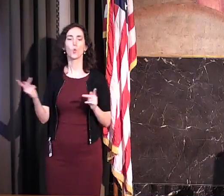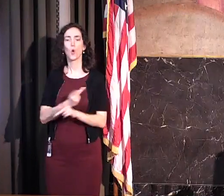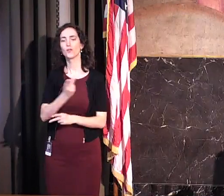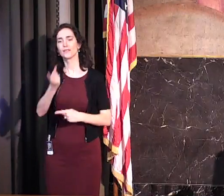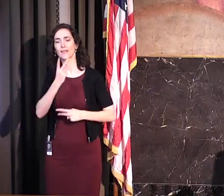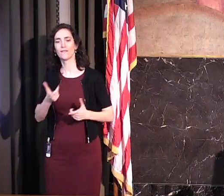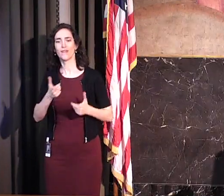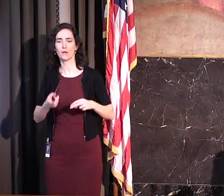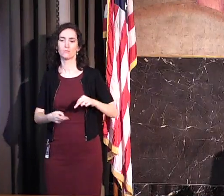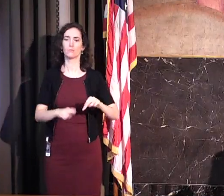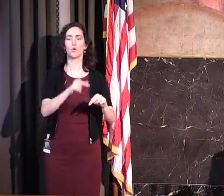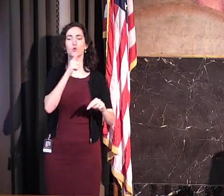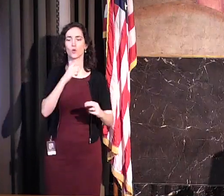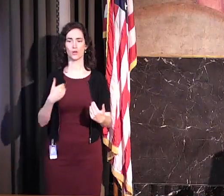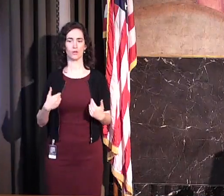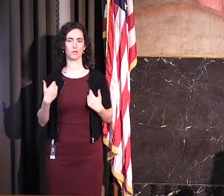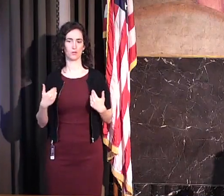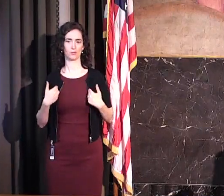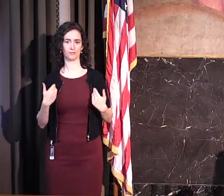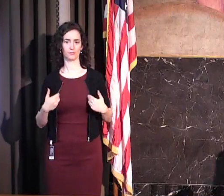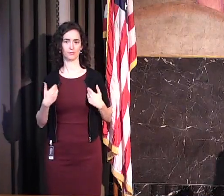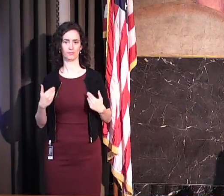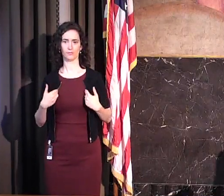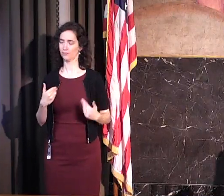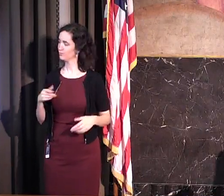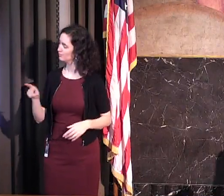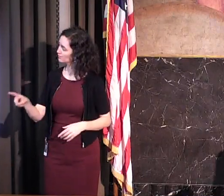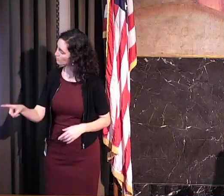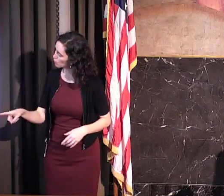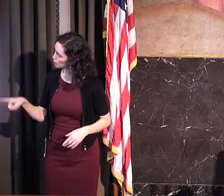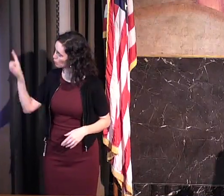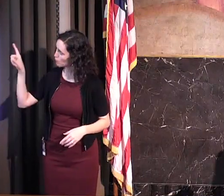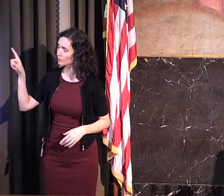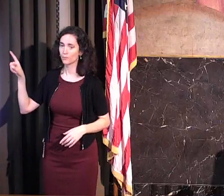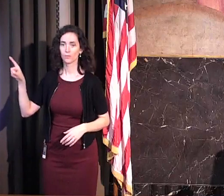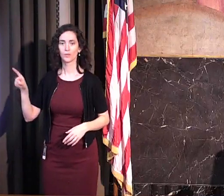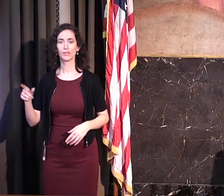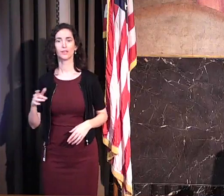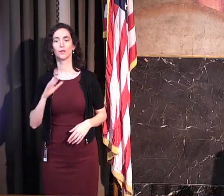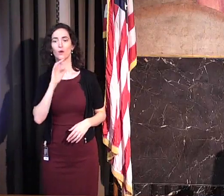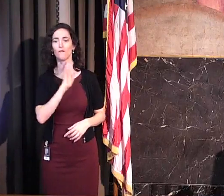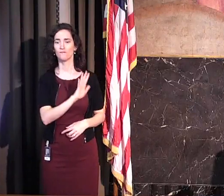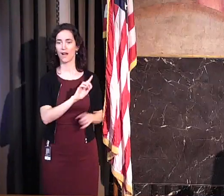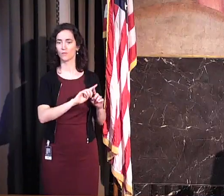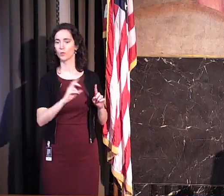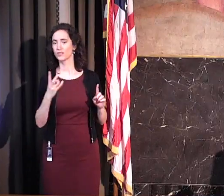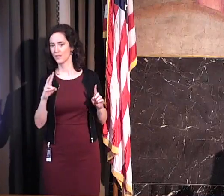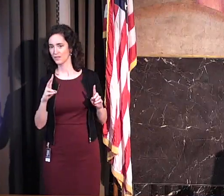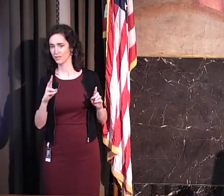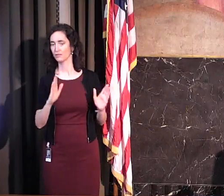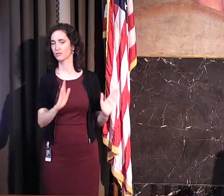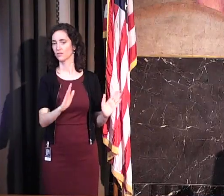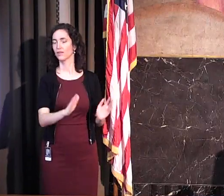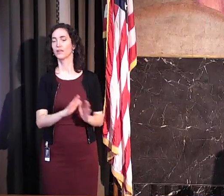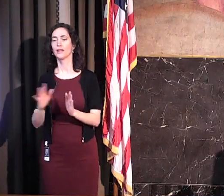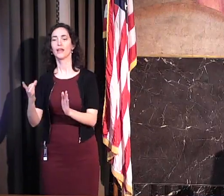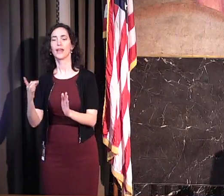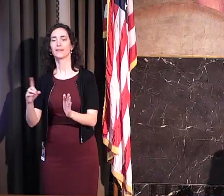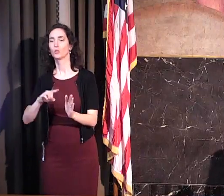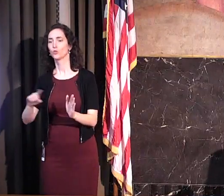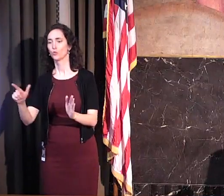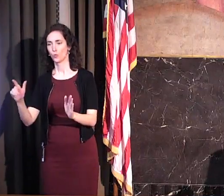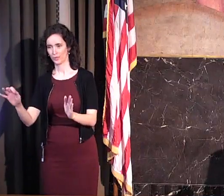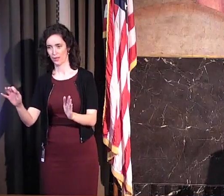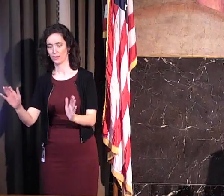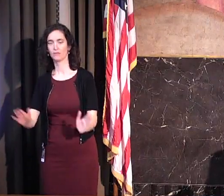right now amongst younger individuals, amongst people 5 to 17 years old, 18 to 29 years old, and 30